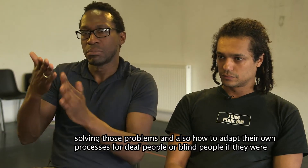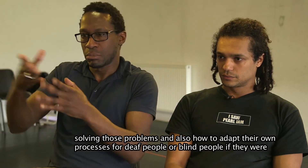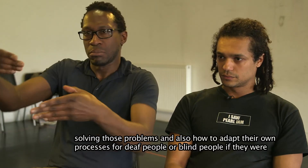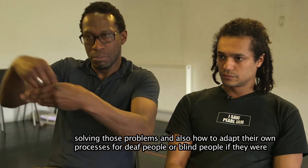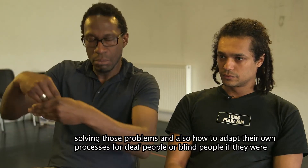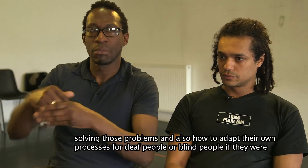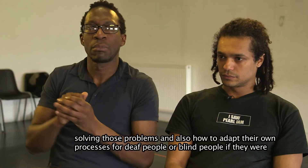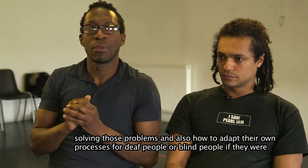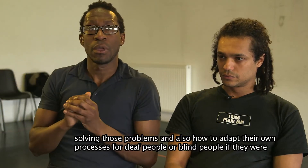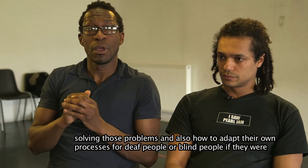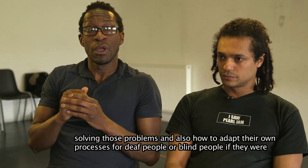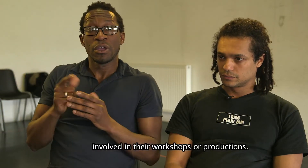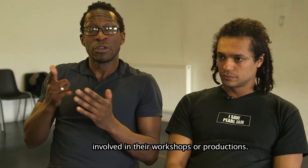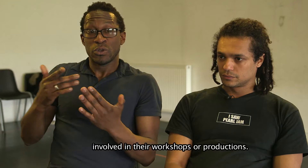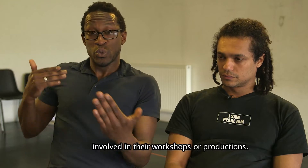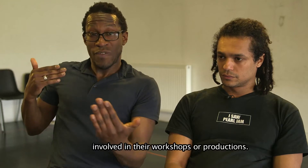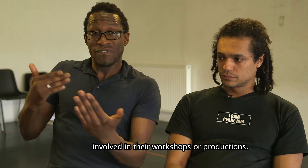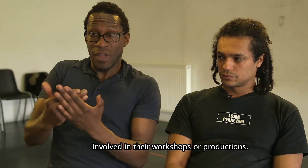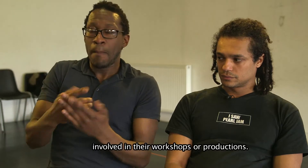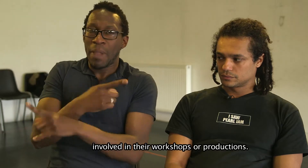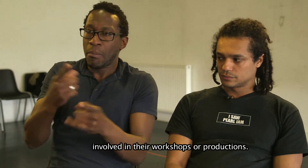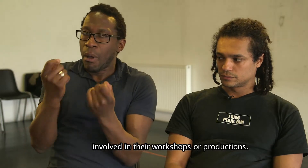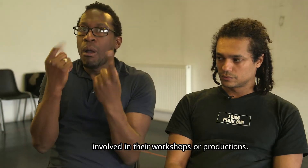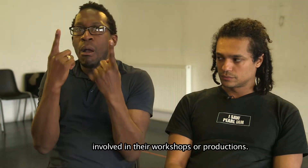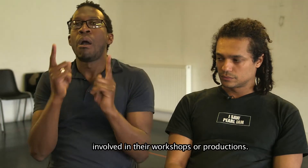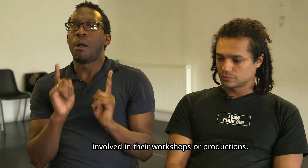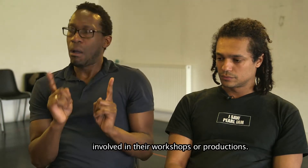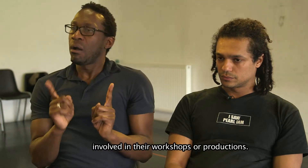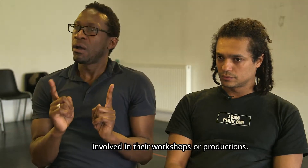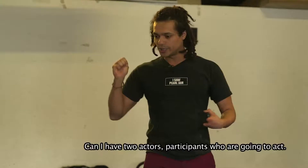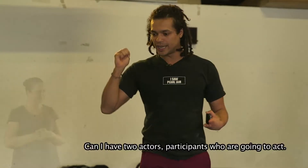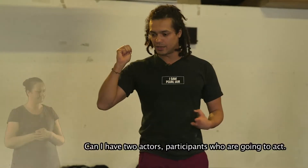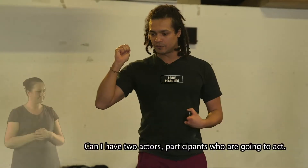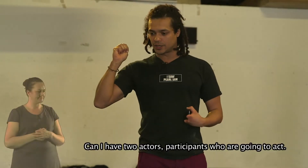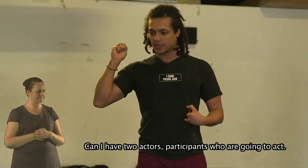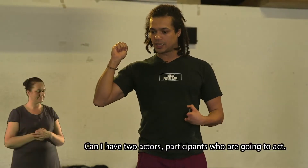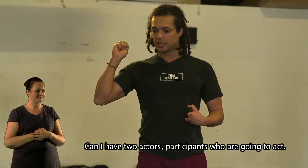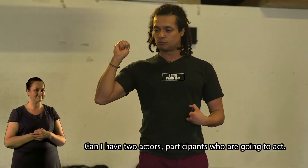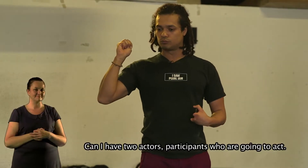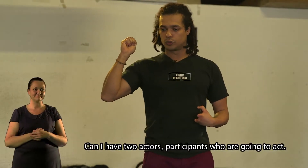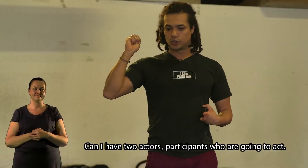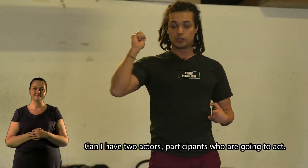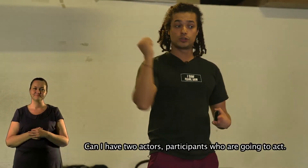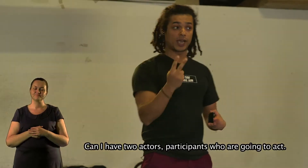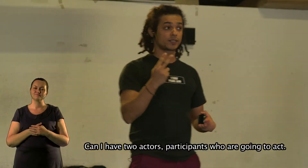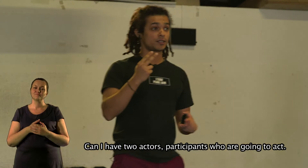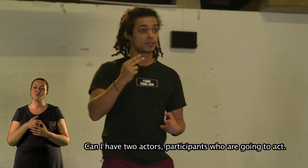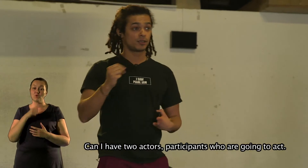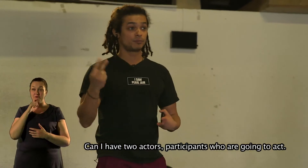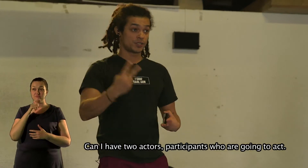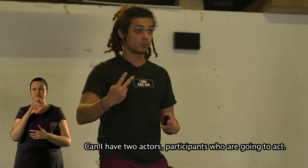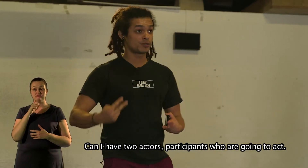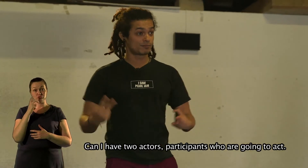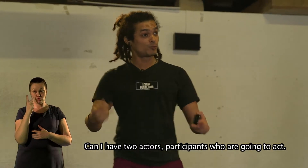processes for deaf people or blind people if they were involved in their workshops or productions. We're going to have 2